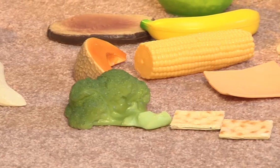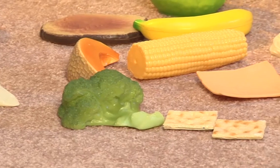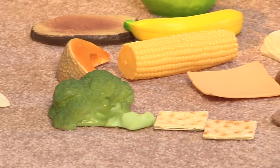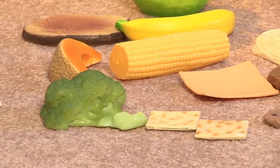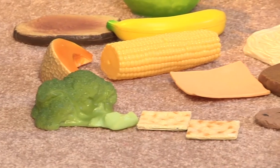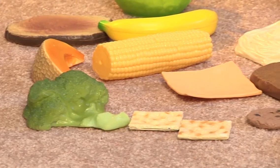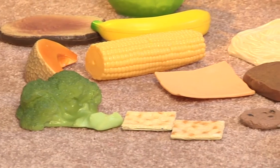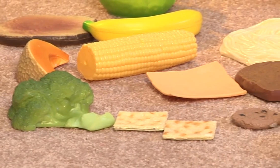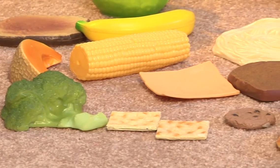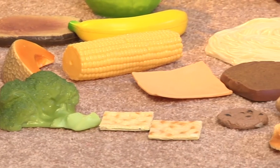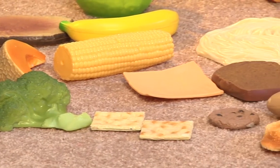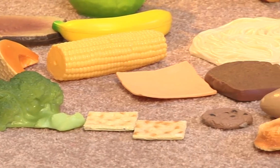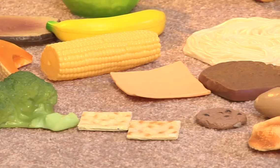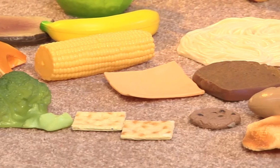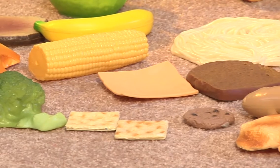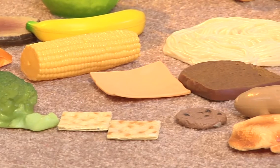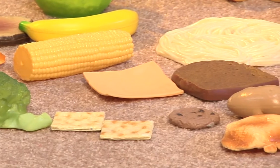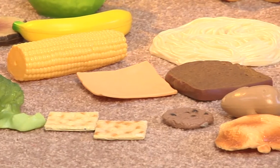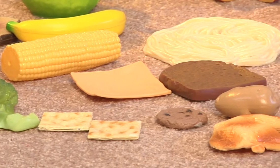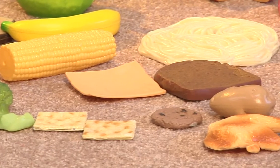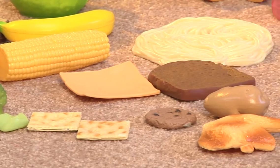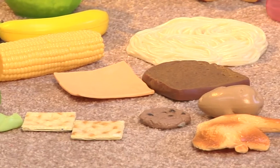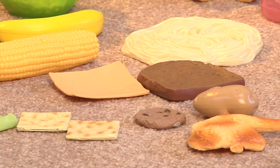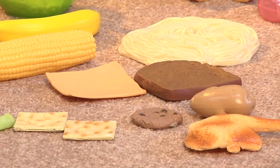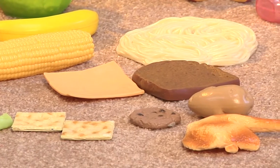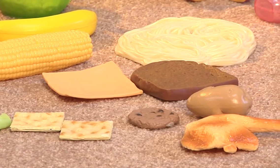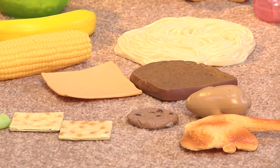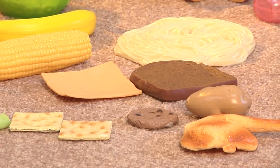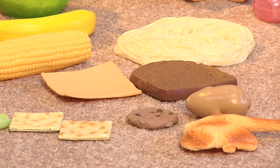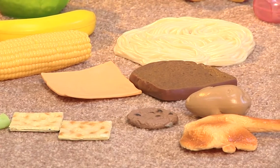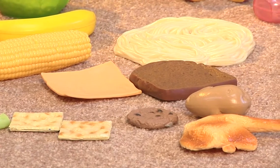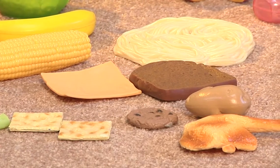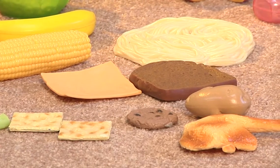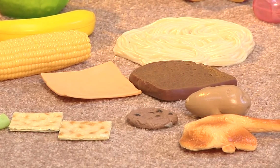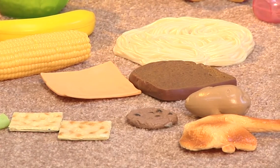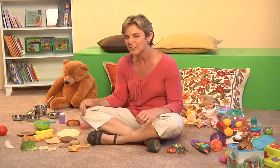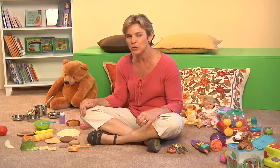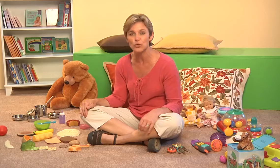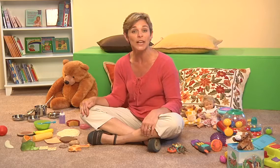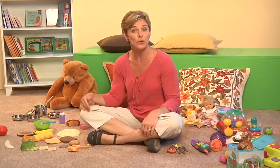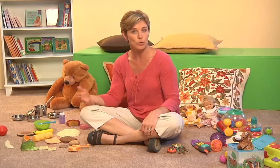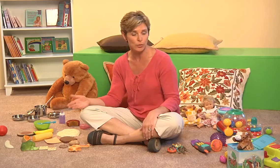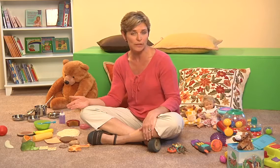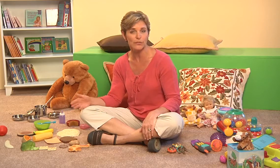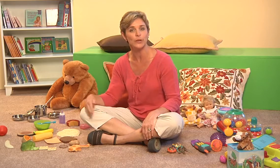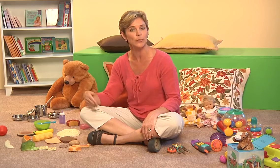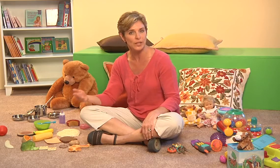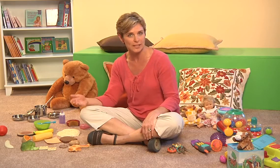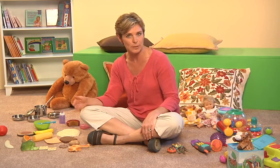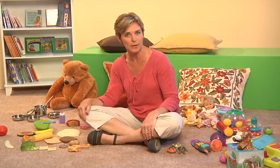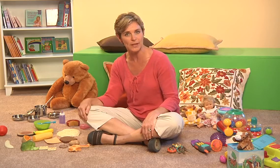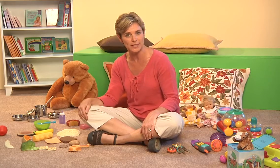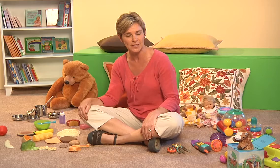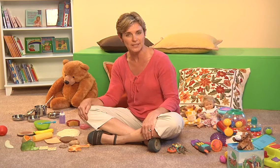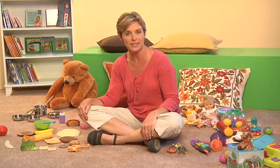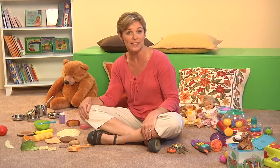food like this. That can be fun, but for littler babies, they won't really get the point of that, so try to use real food and real experiences to get the